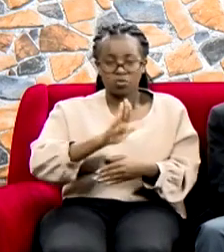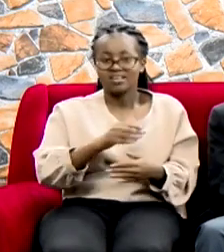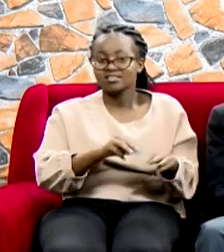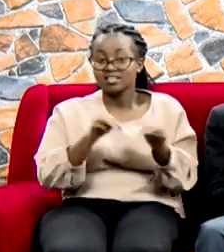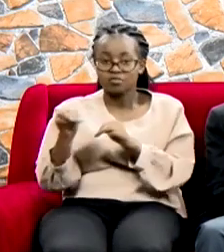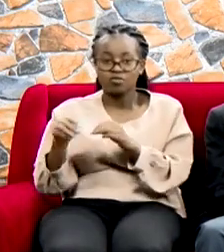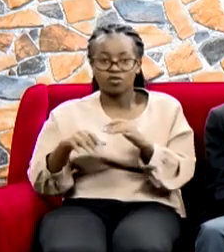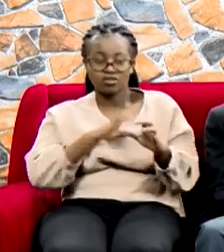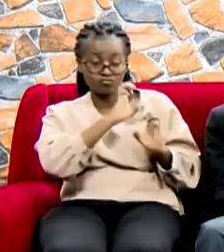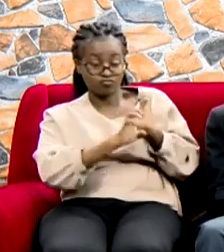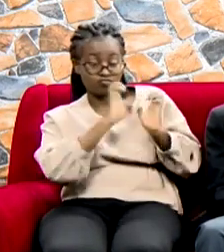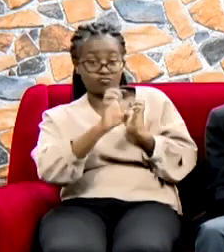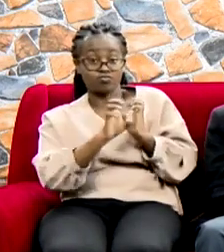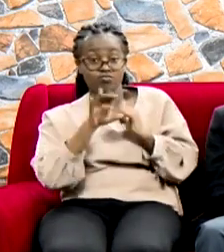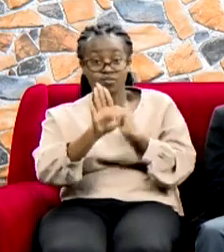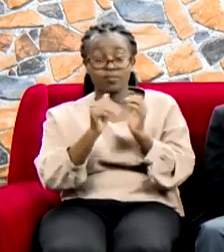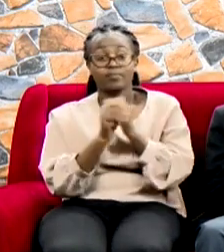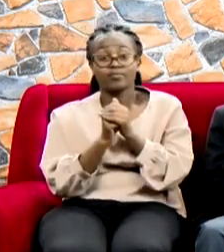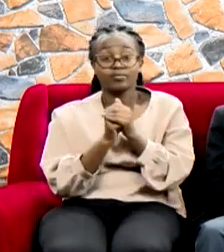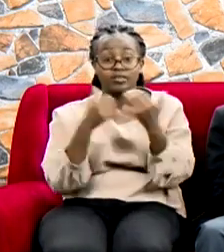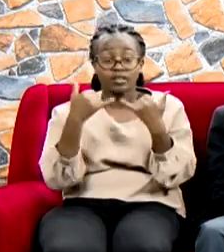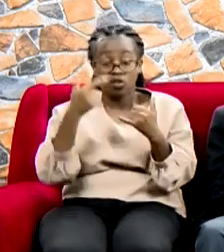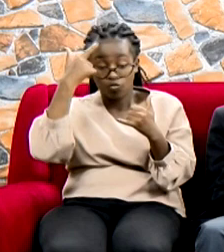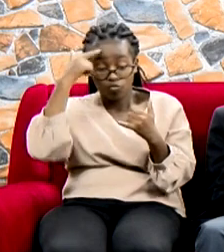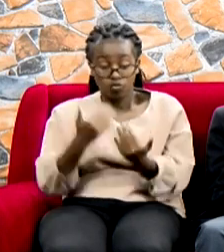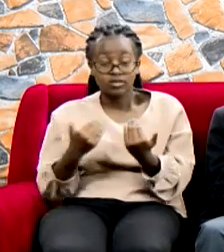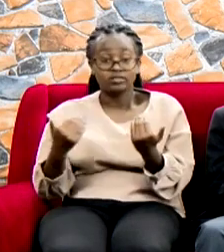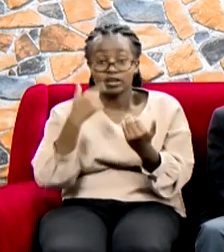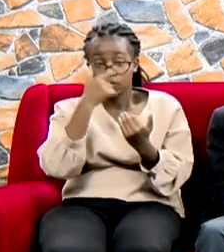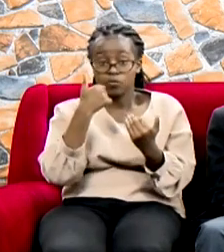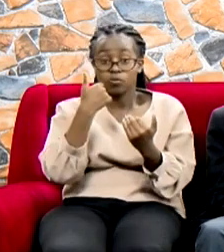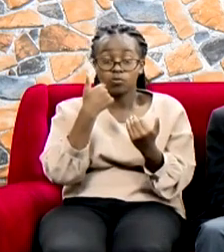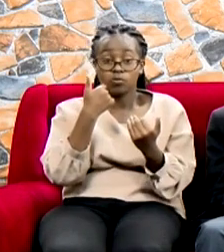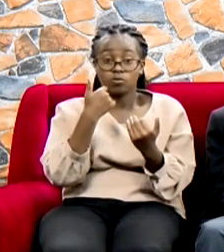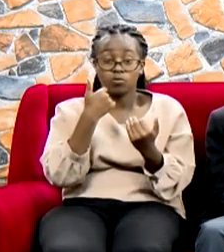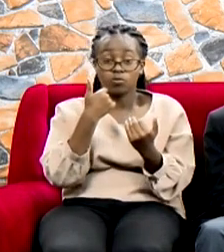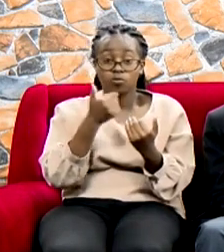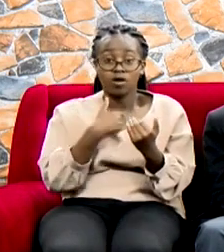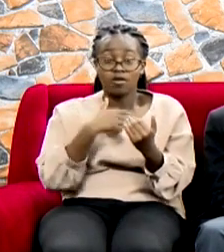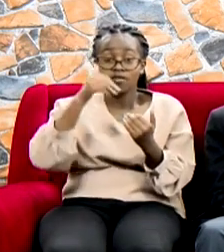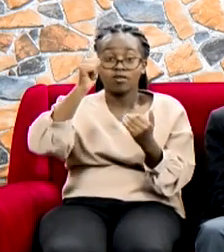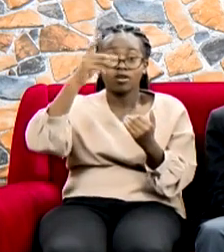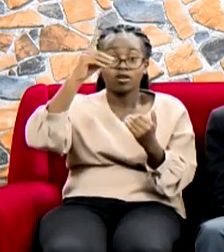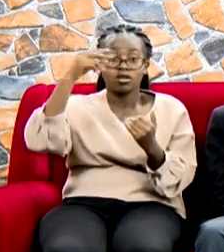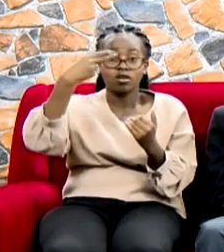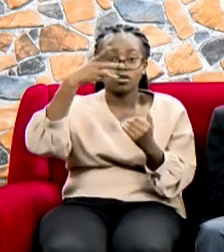your emotions and rhythm. That's true. Now, for a child who is likely to have